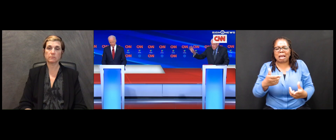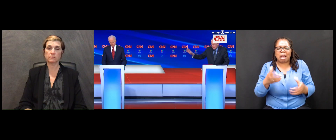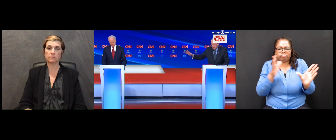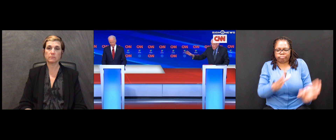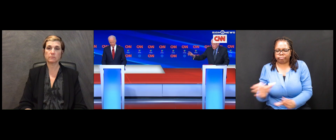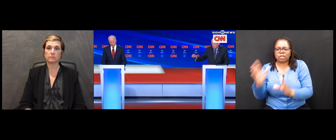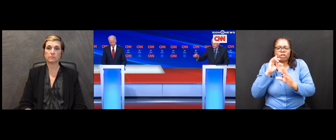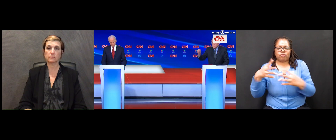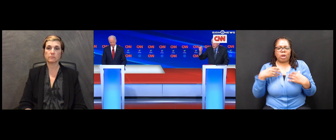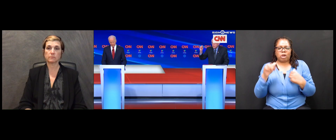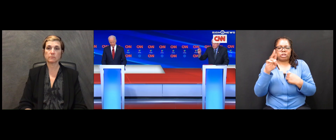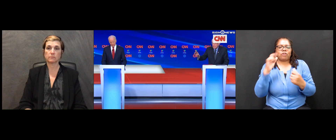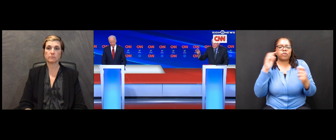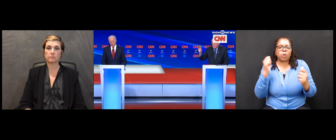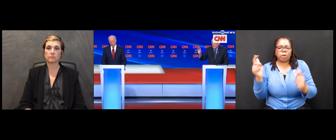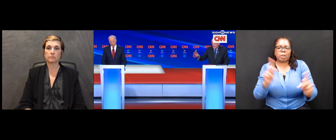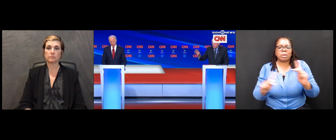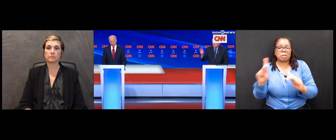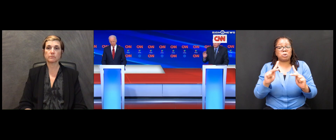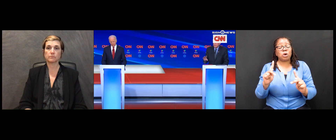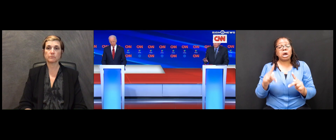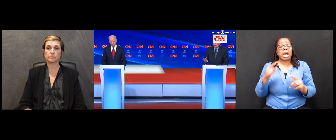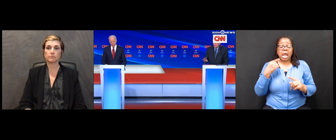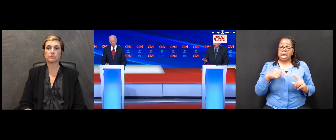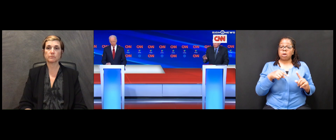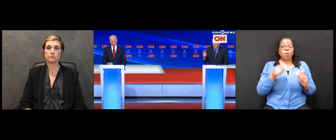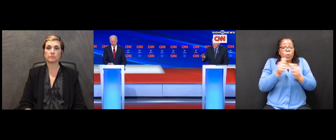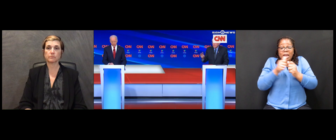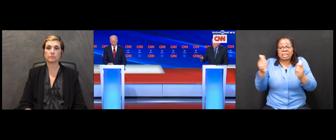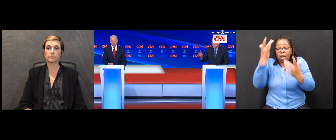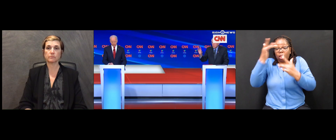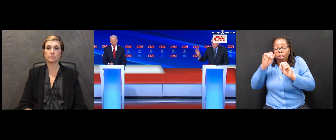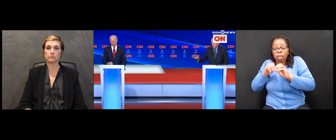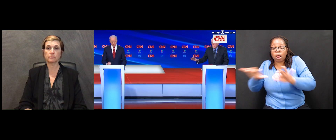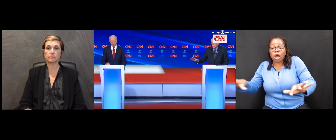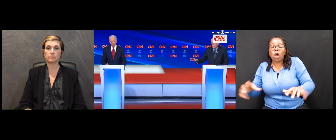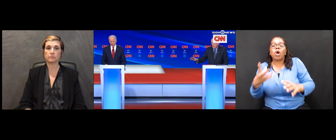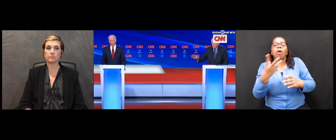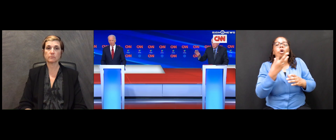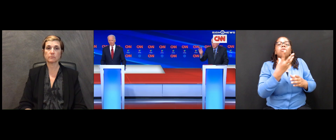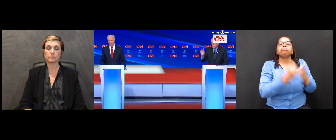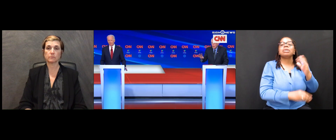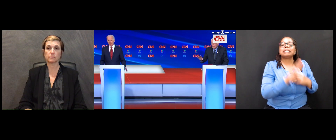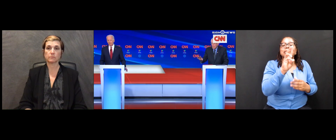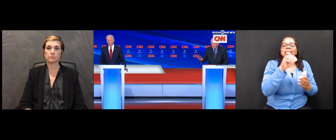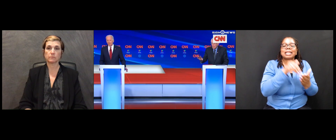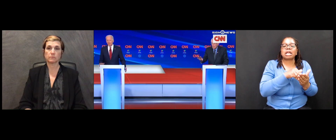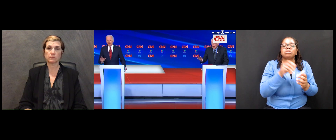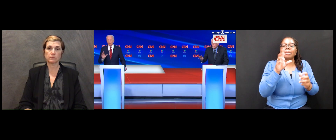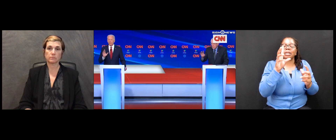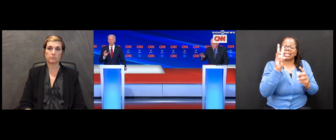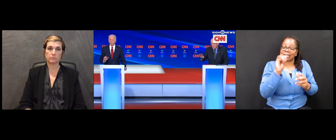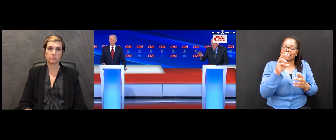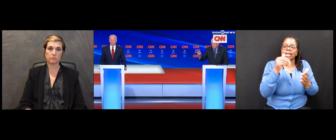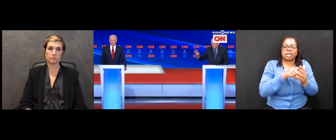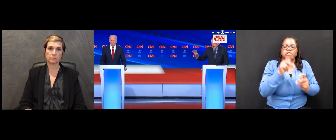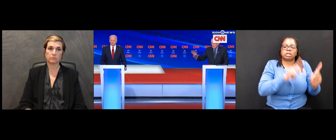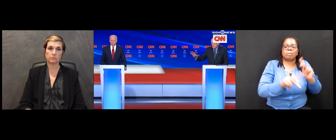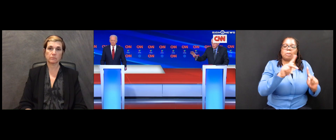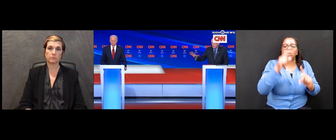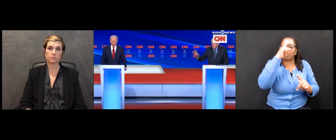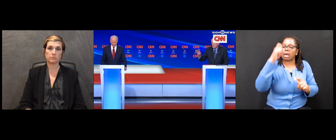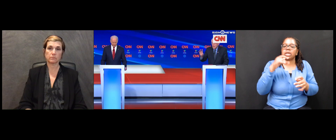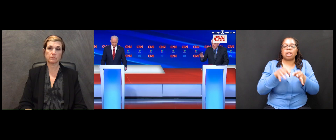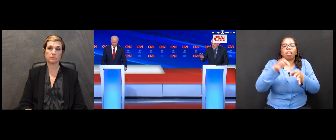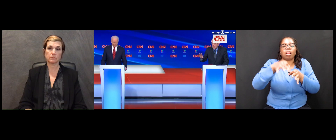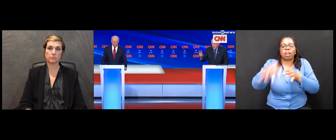the epidemic, we're losing up to 60,000 people who die every year because they don't get to a doctor on time. And clearly, this crisis